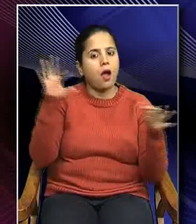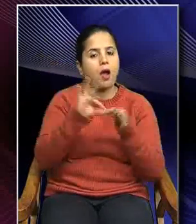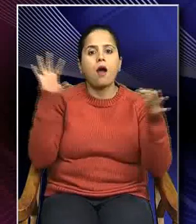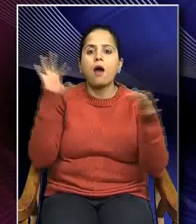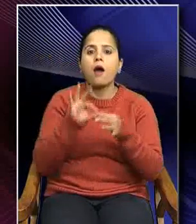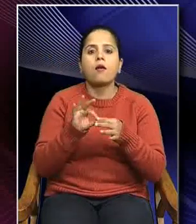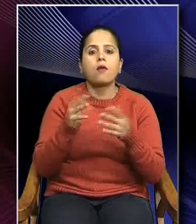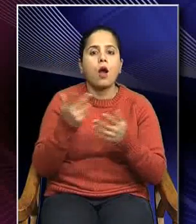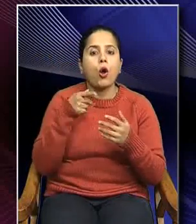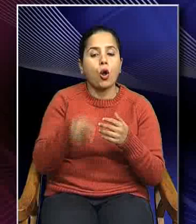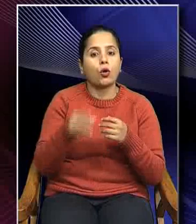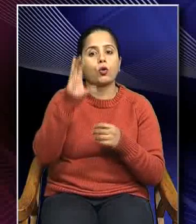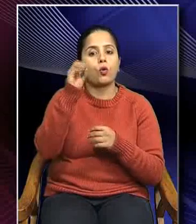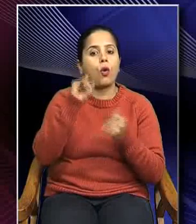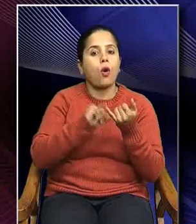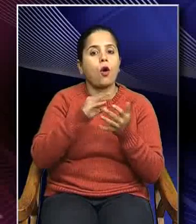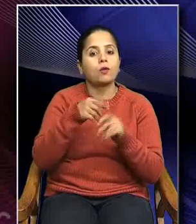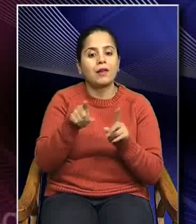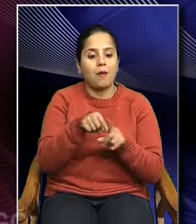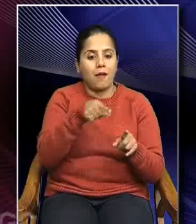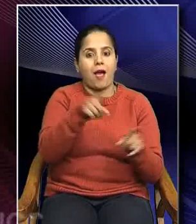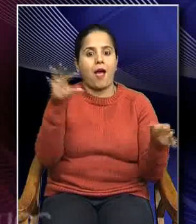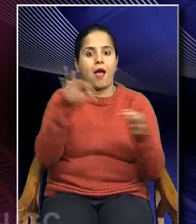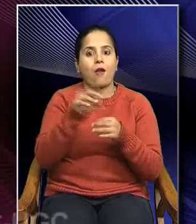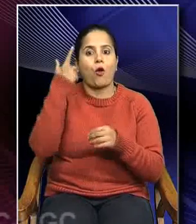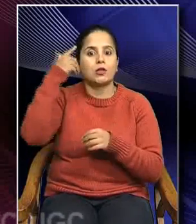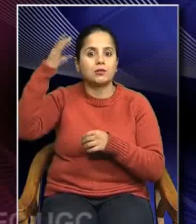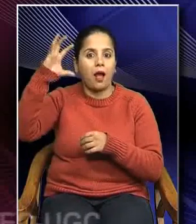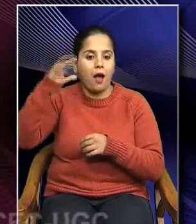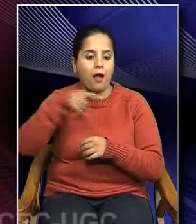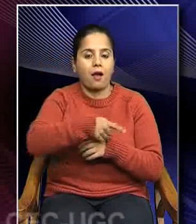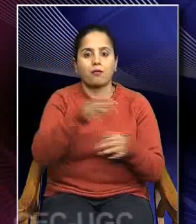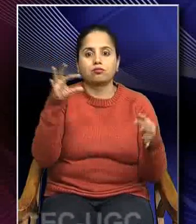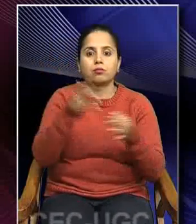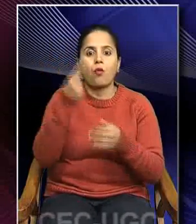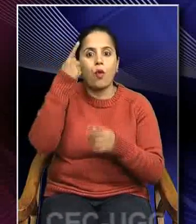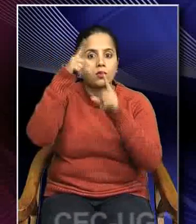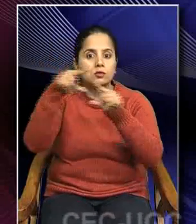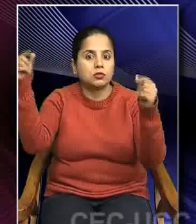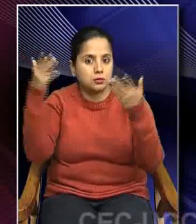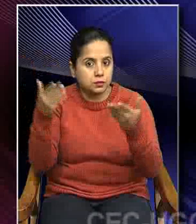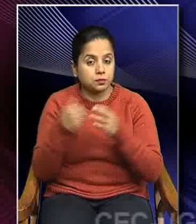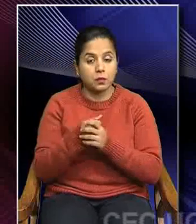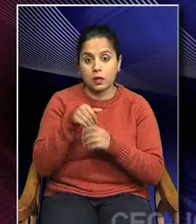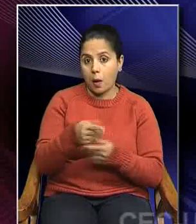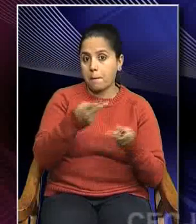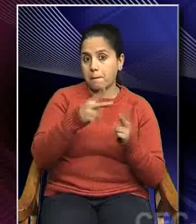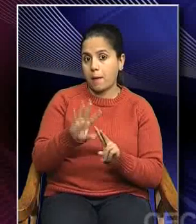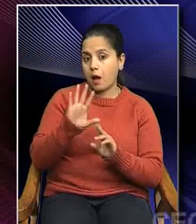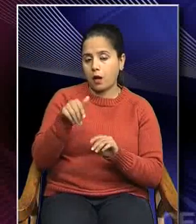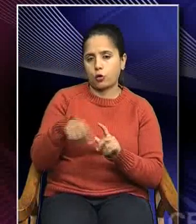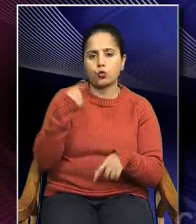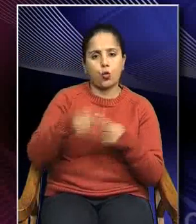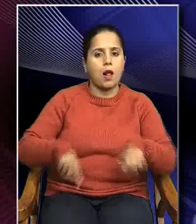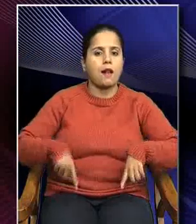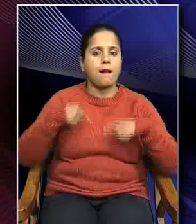in cosmological terms to account for things. Now, again, coming back to the everyday life, what